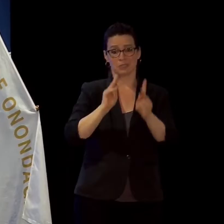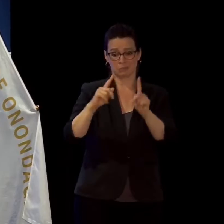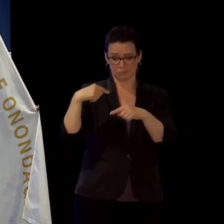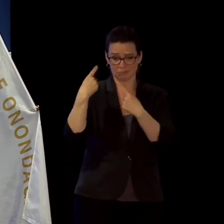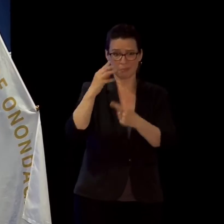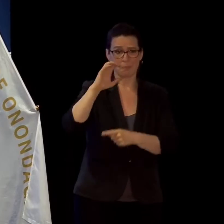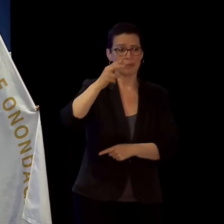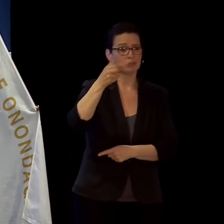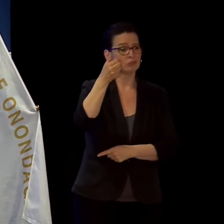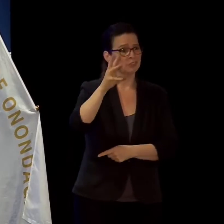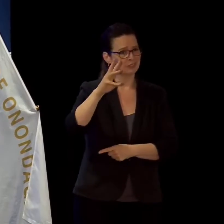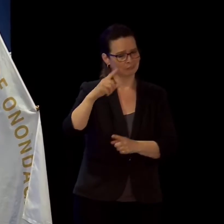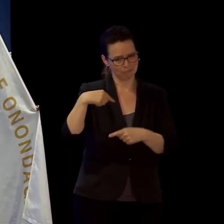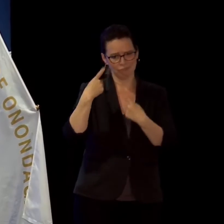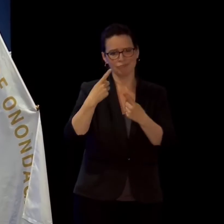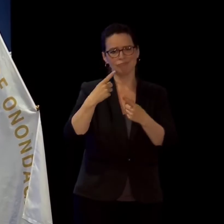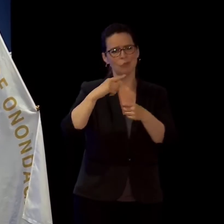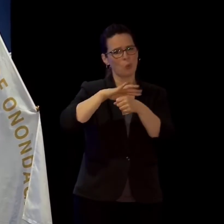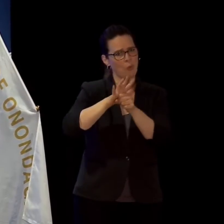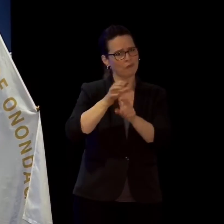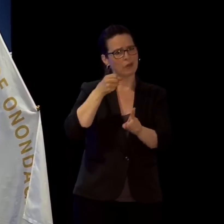to COVID during the pandemic.